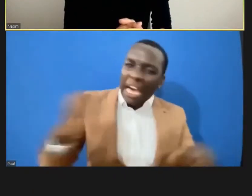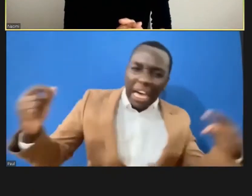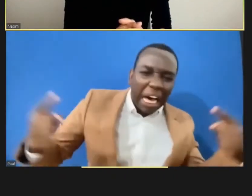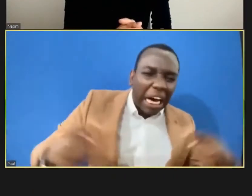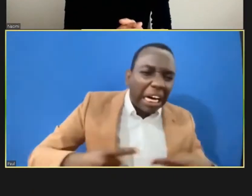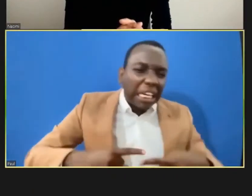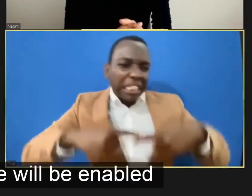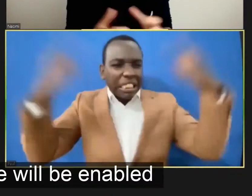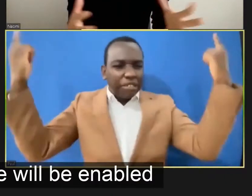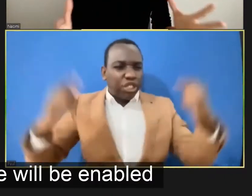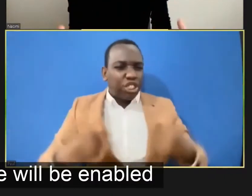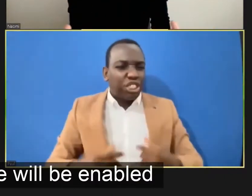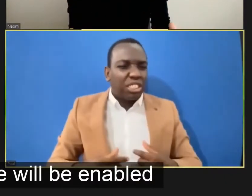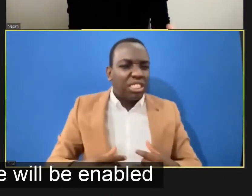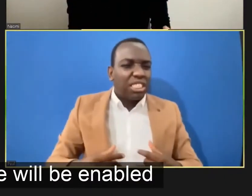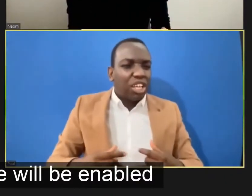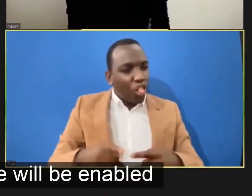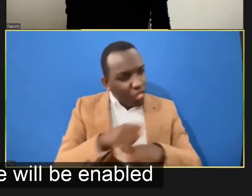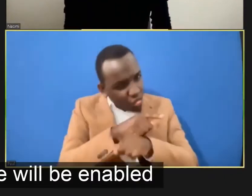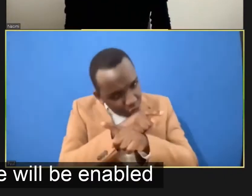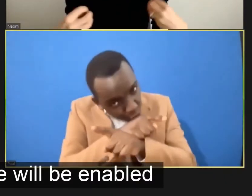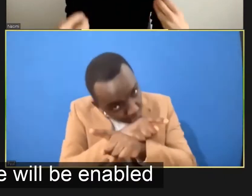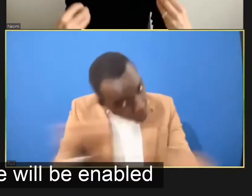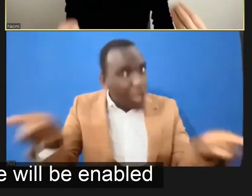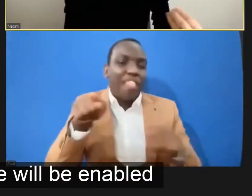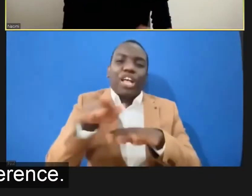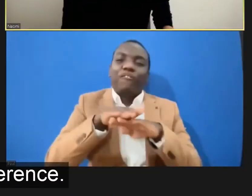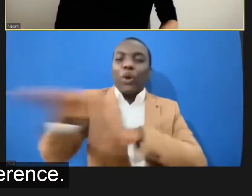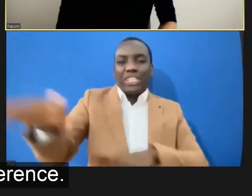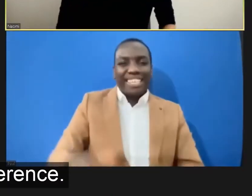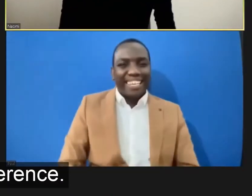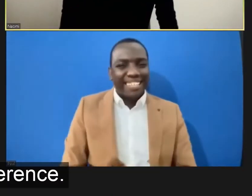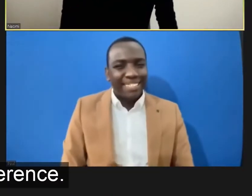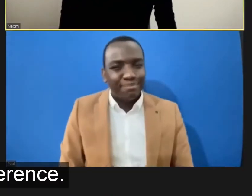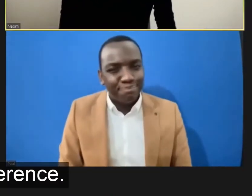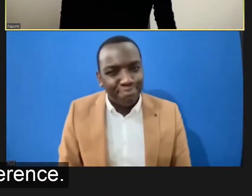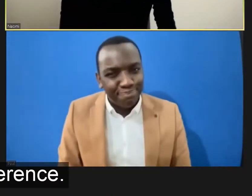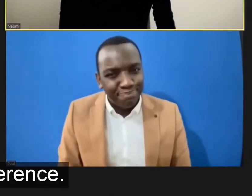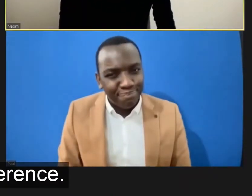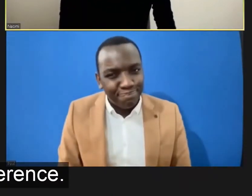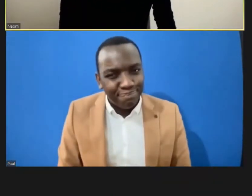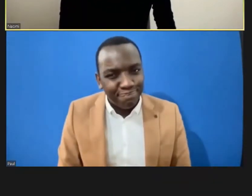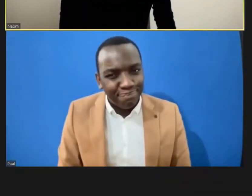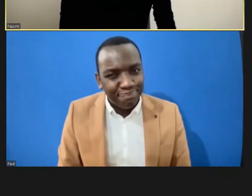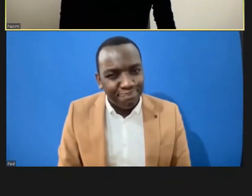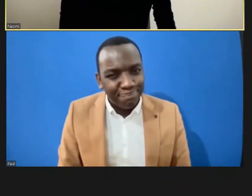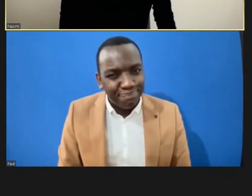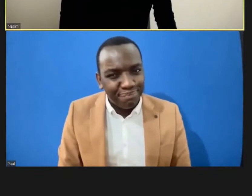And as better leaders, we will be able to make a difference.